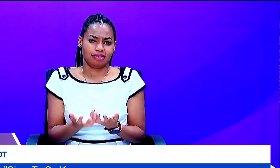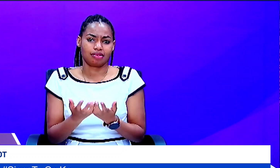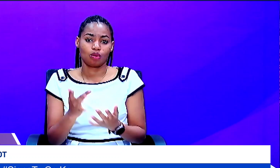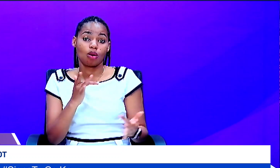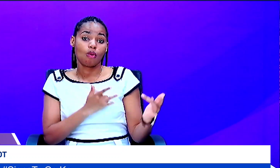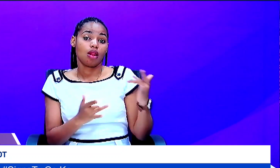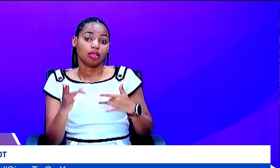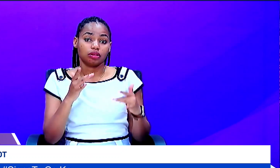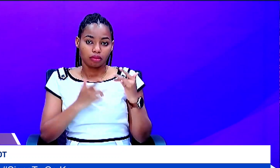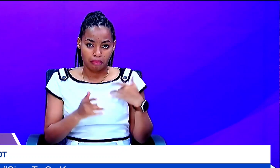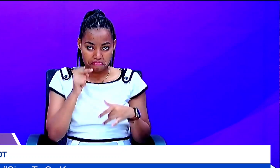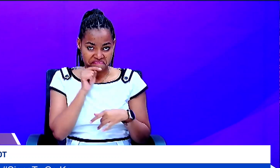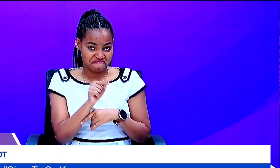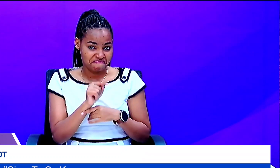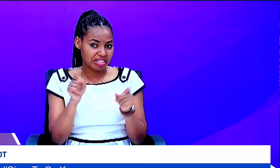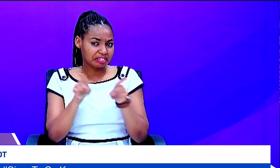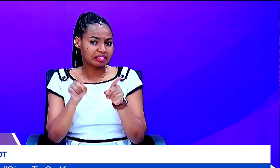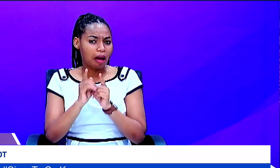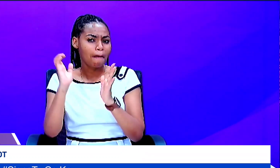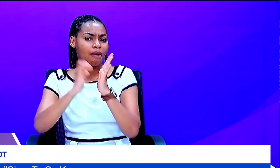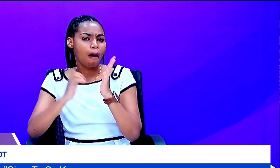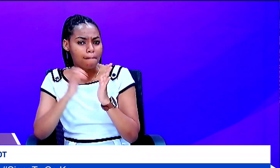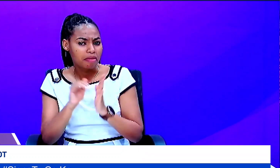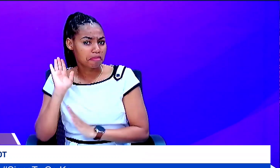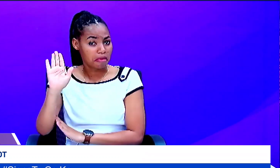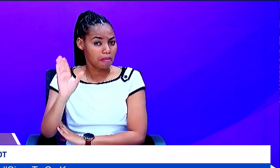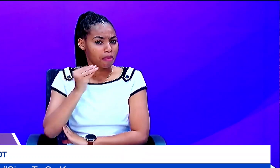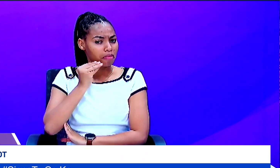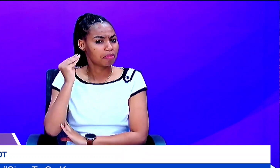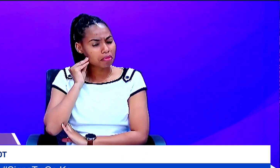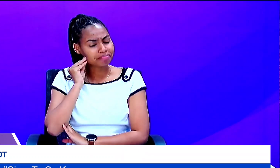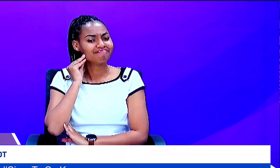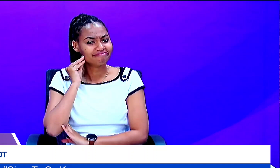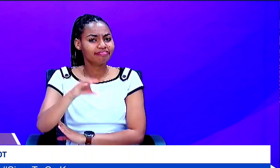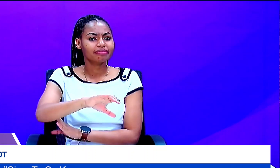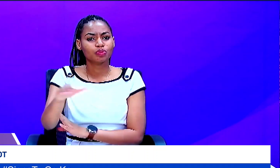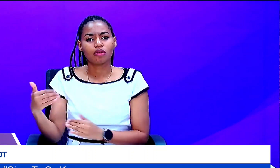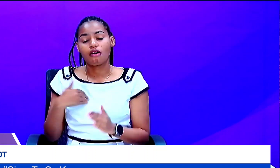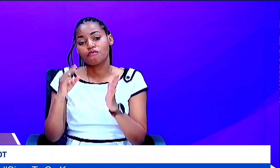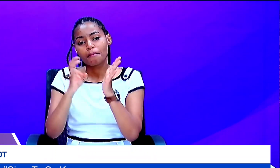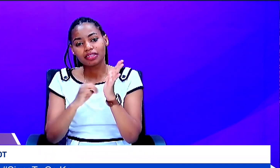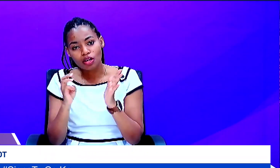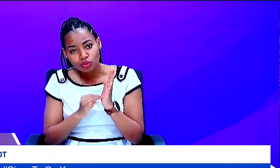appeared to be heavily concentrated in his Ukambani home counties of